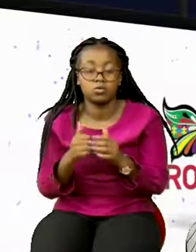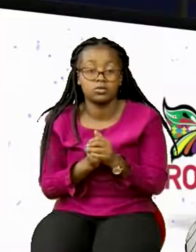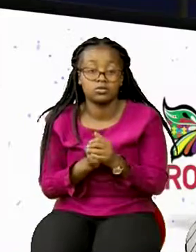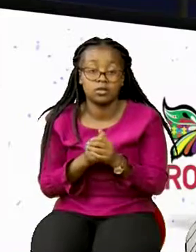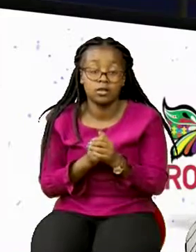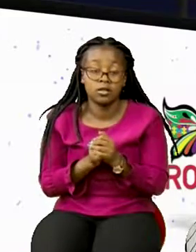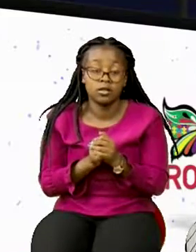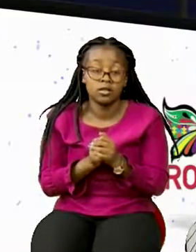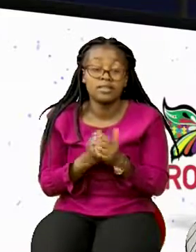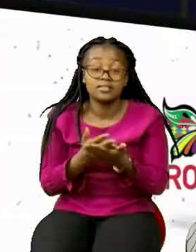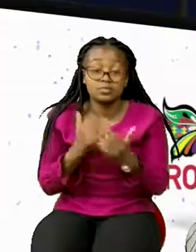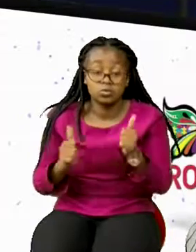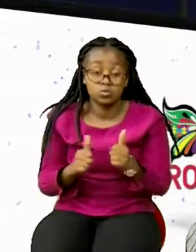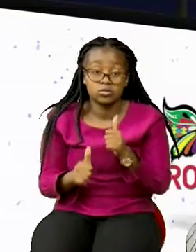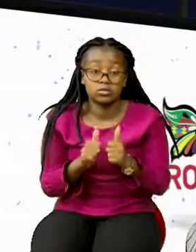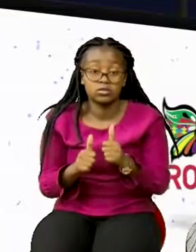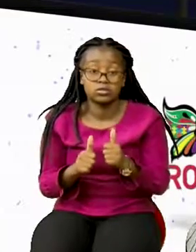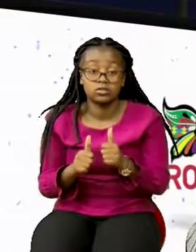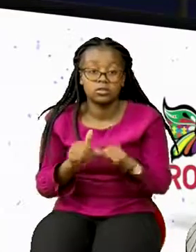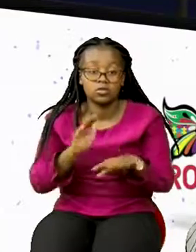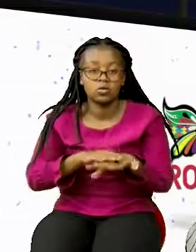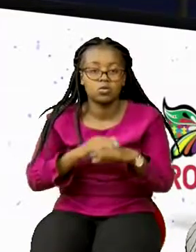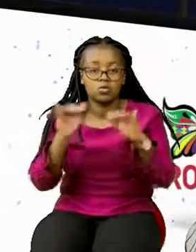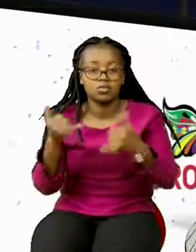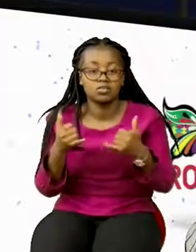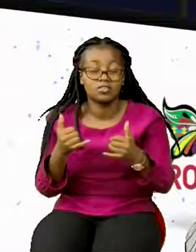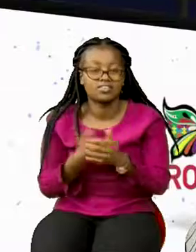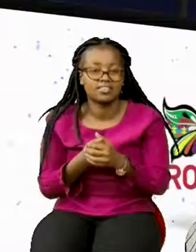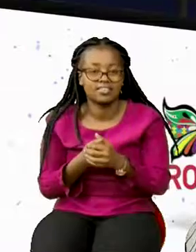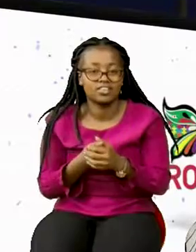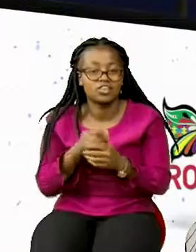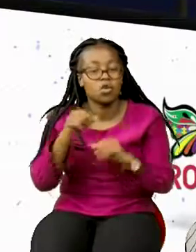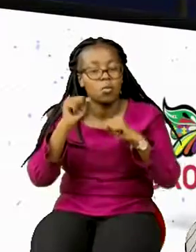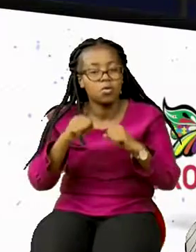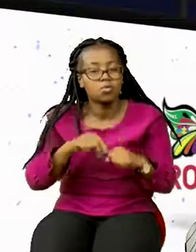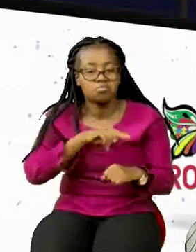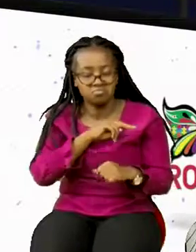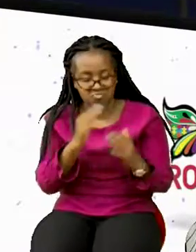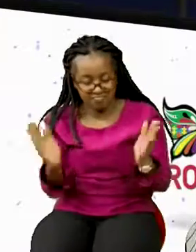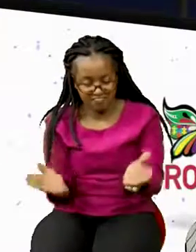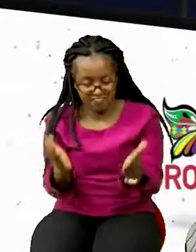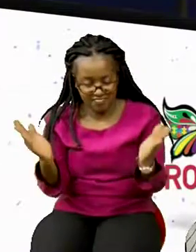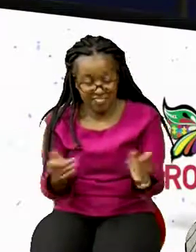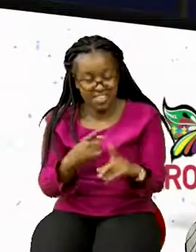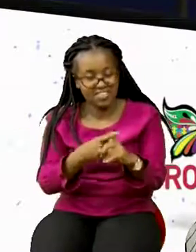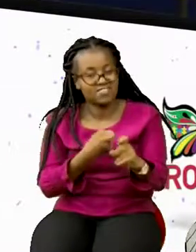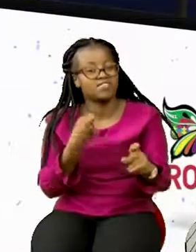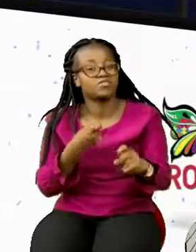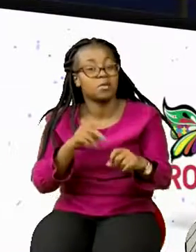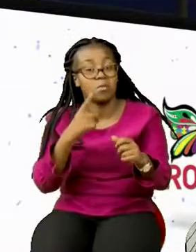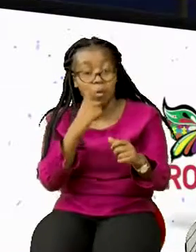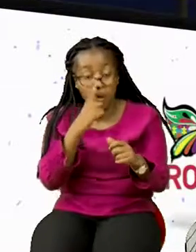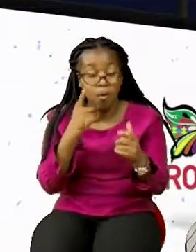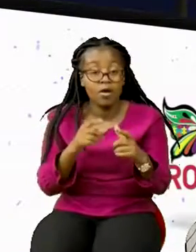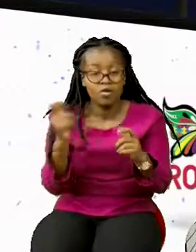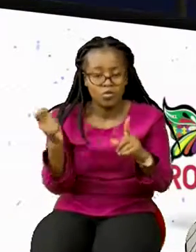impossible. It is something that, in good news, you can actually nurture from home, where you train a child and they